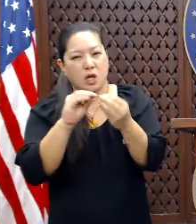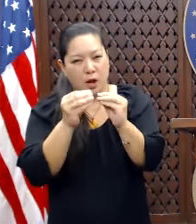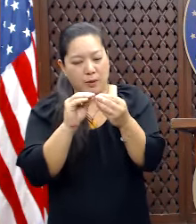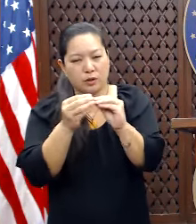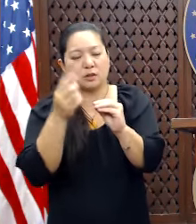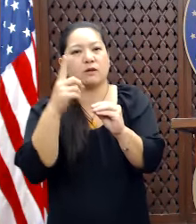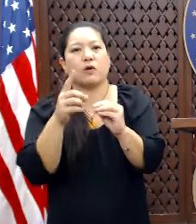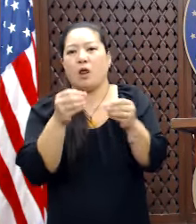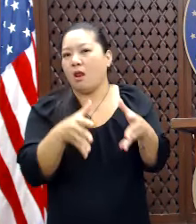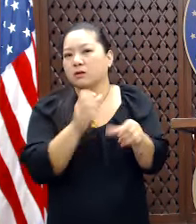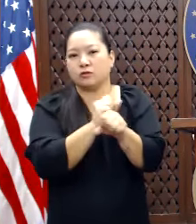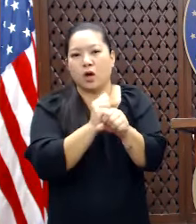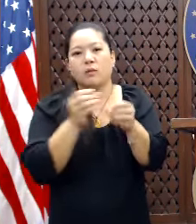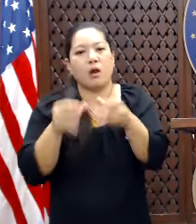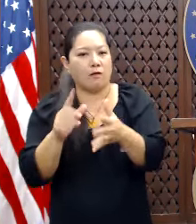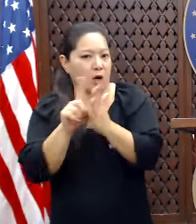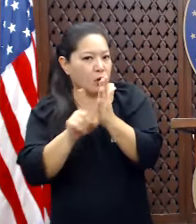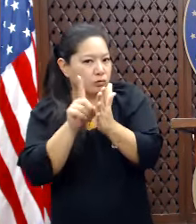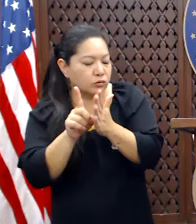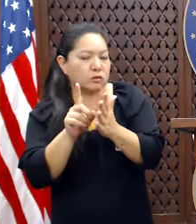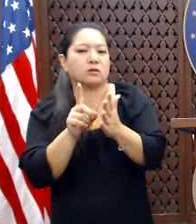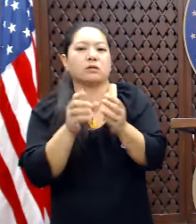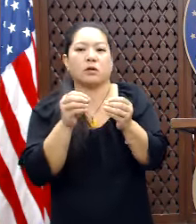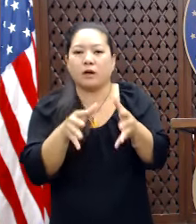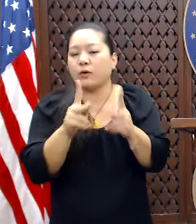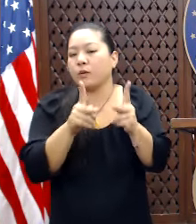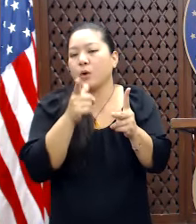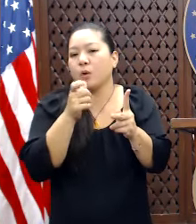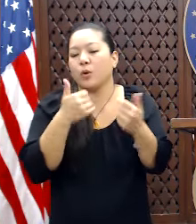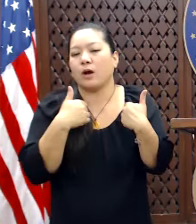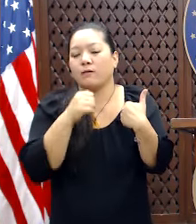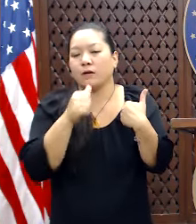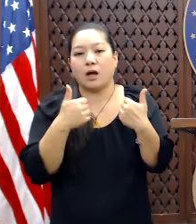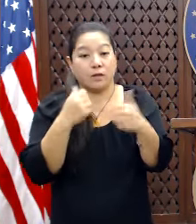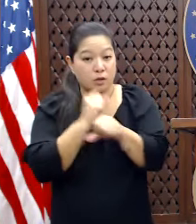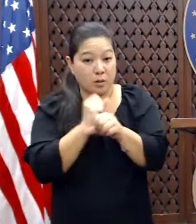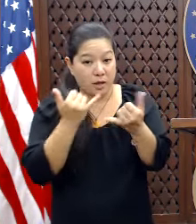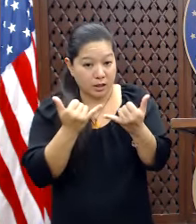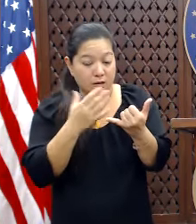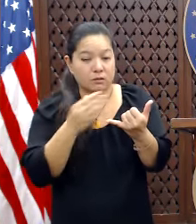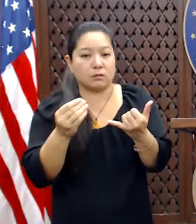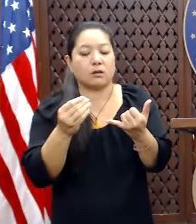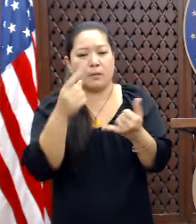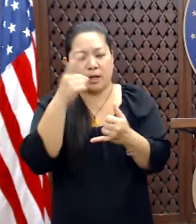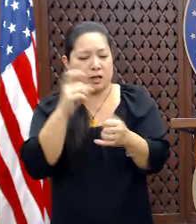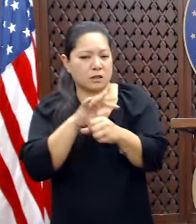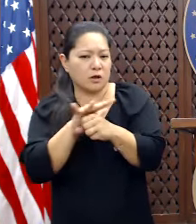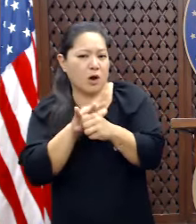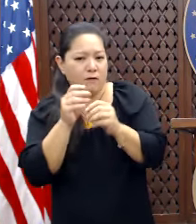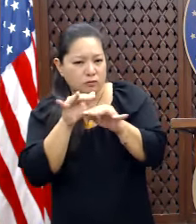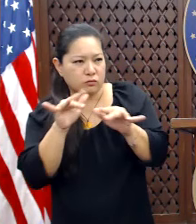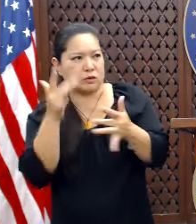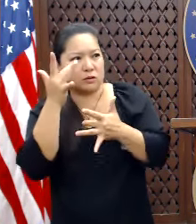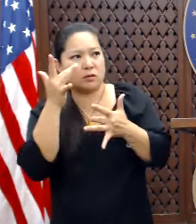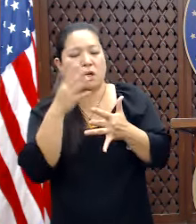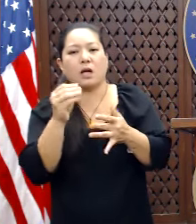terms of the number of people that have been displaced as a result of this coronavirus, and